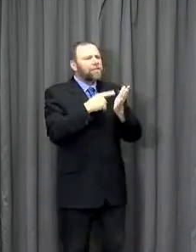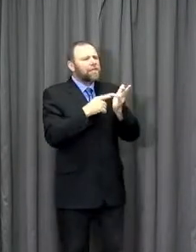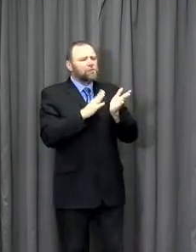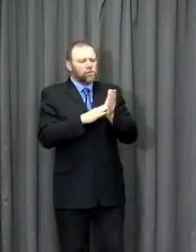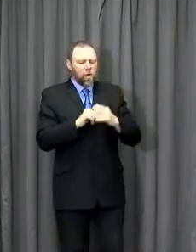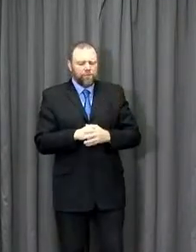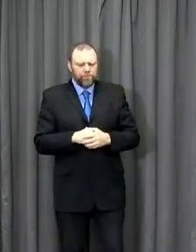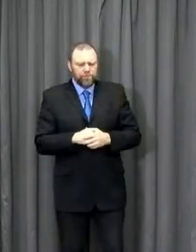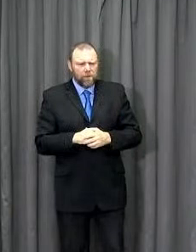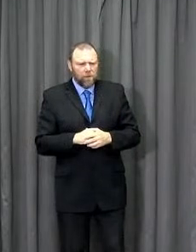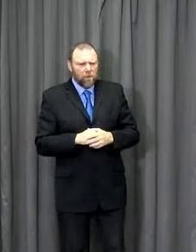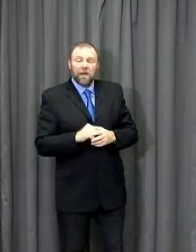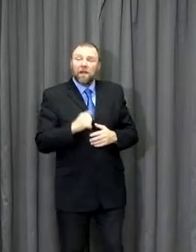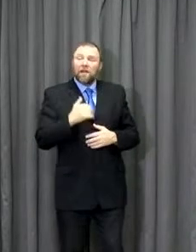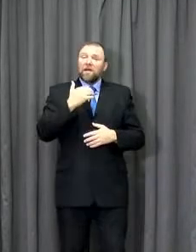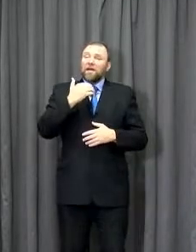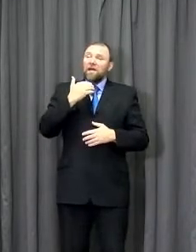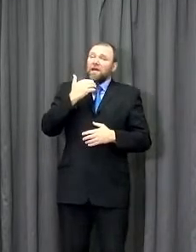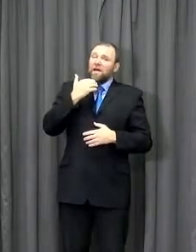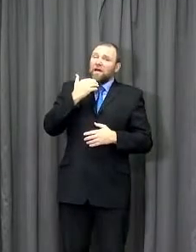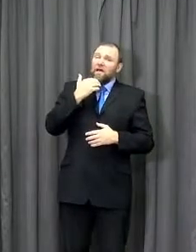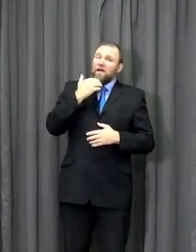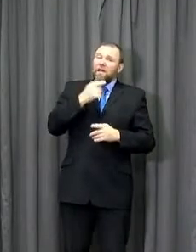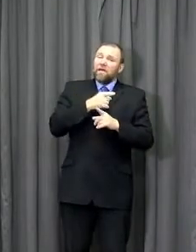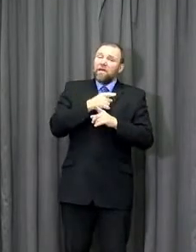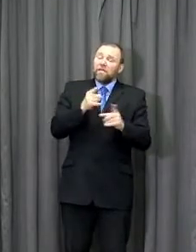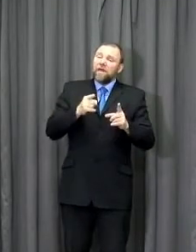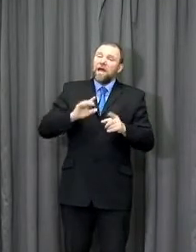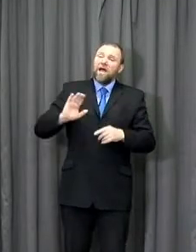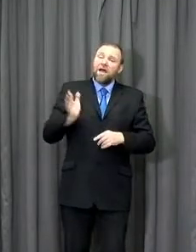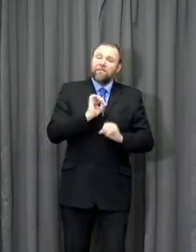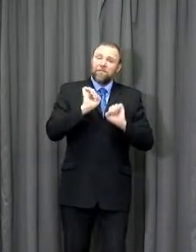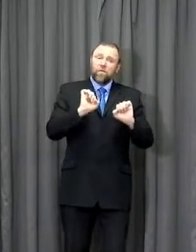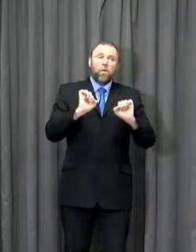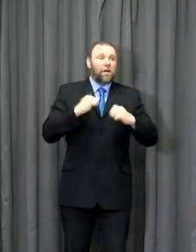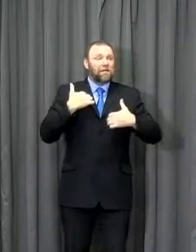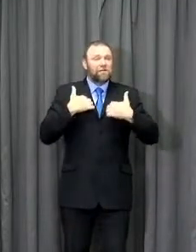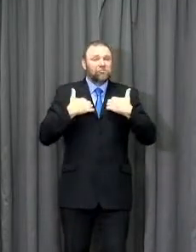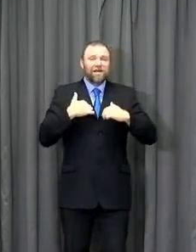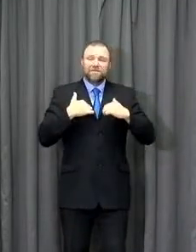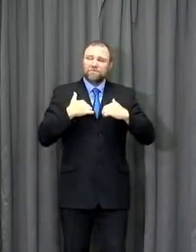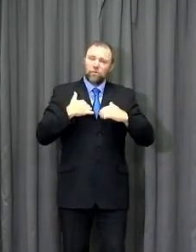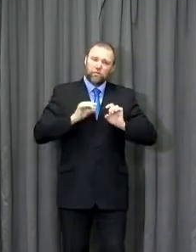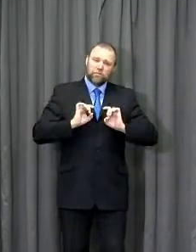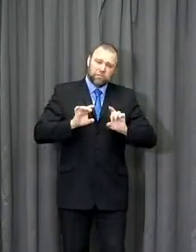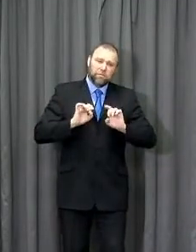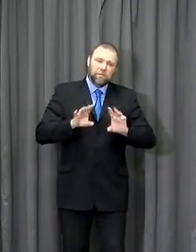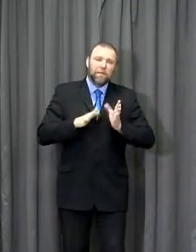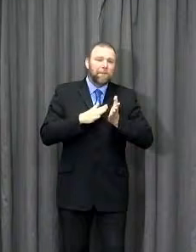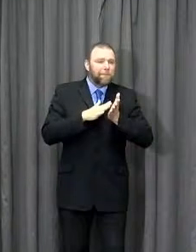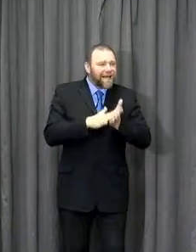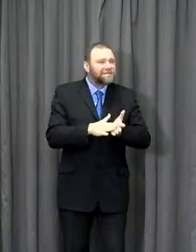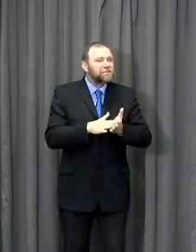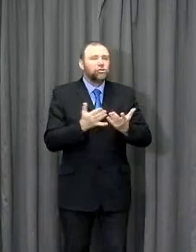and thank you everybody for your interest and for everything you're doing to get the messages to people